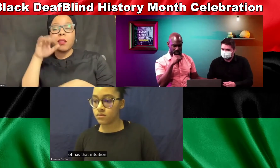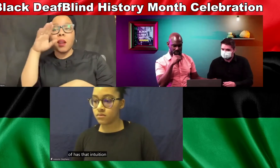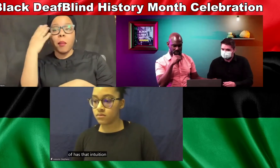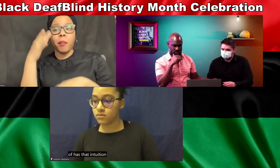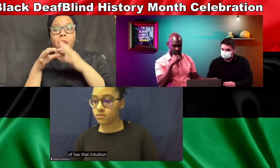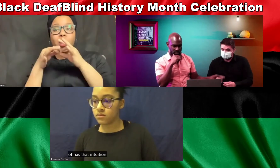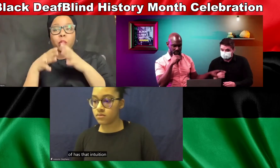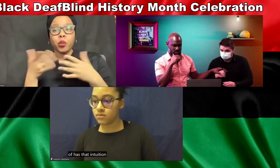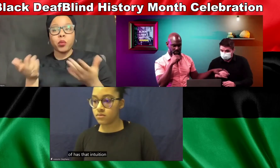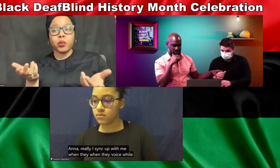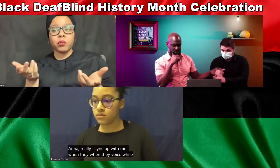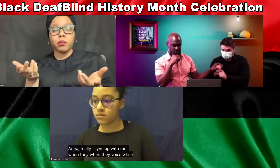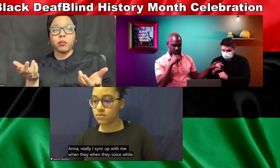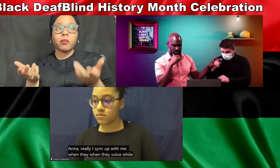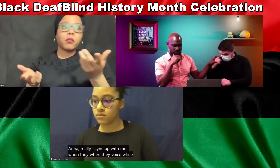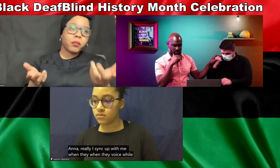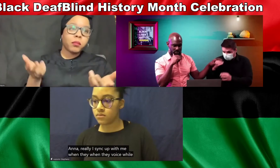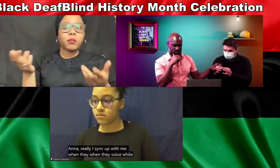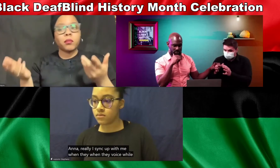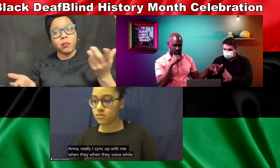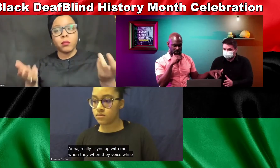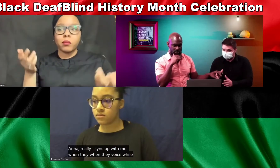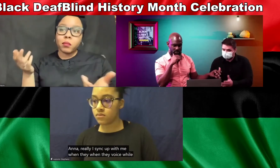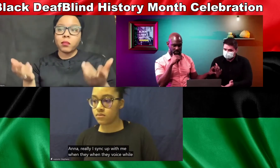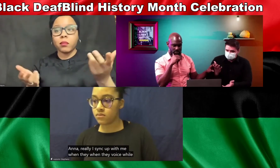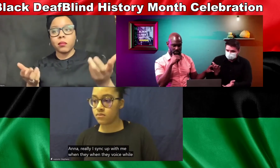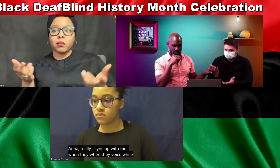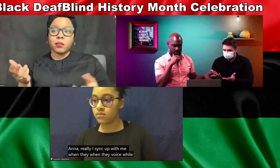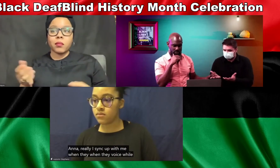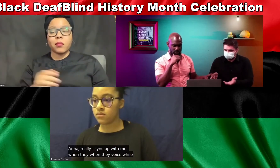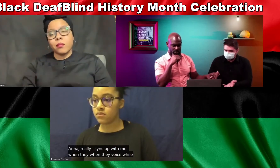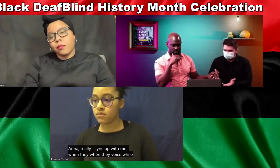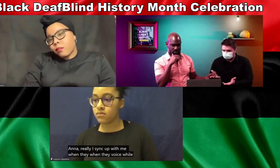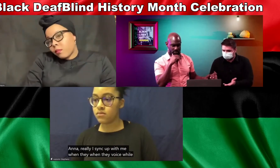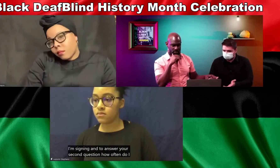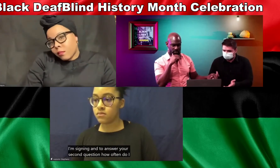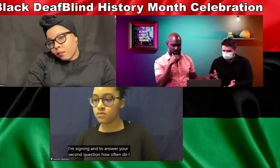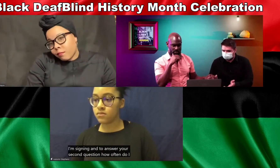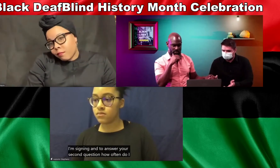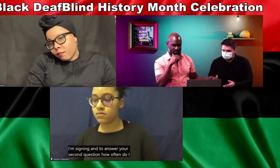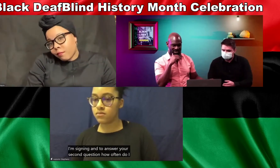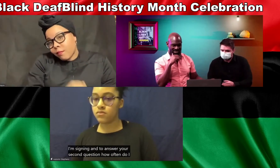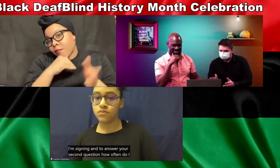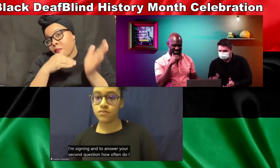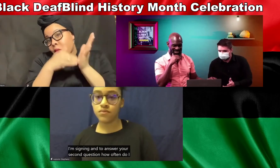signing. And to answer your second question, how often do I get a Black interpreter?